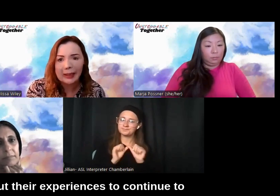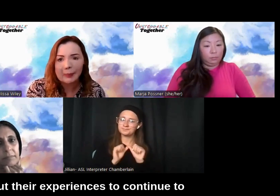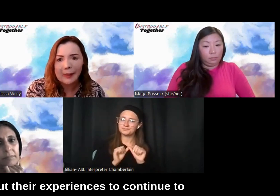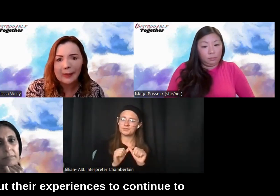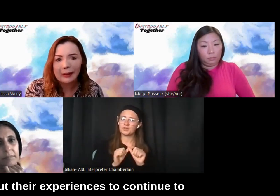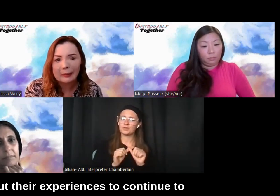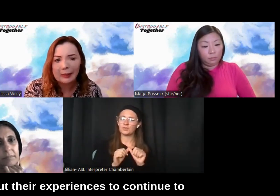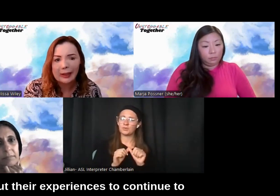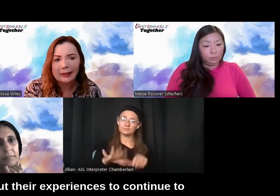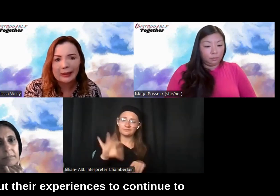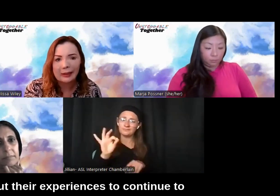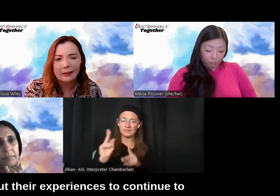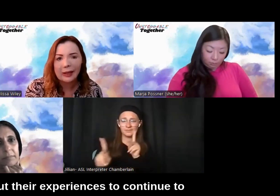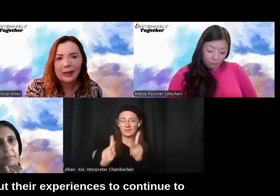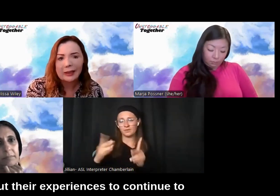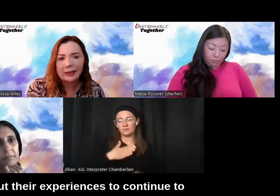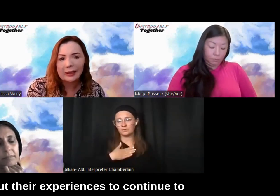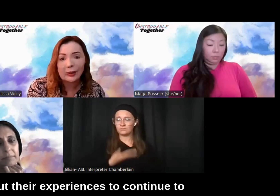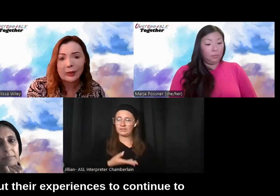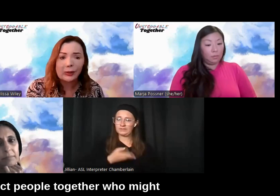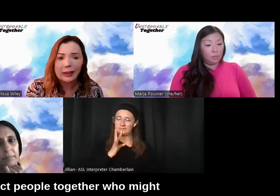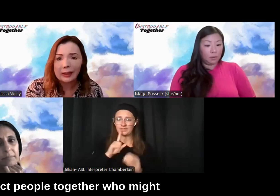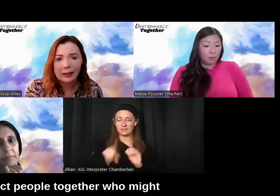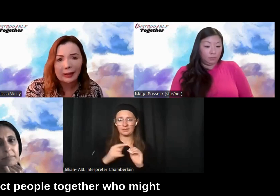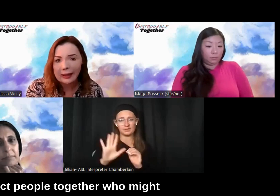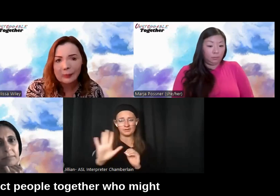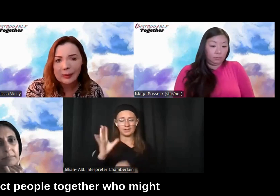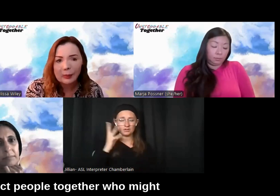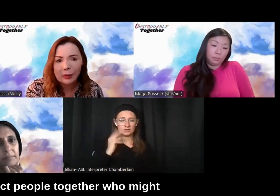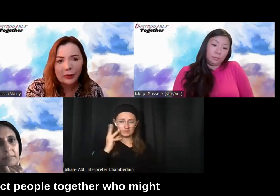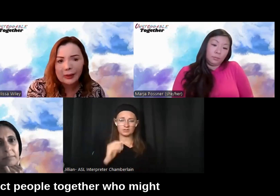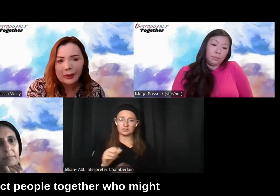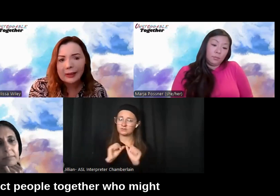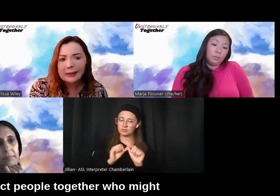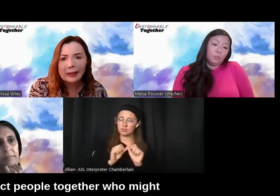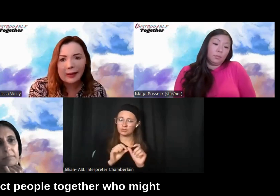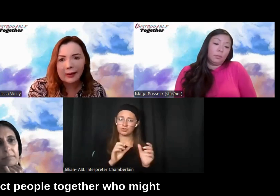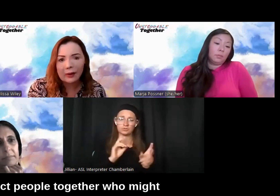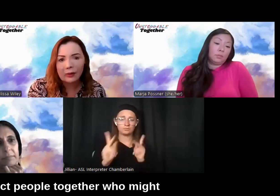to speak about their experiences, to continue to connect